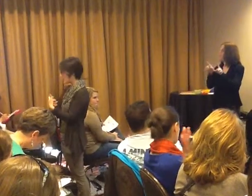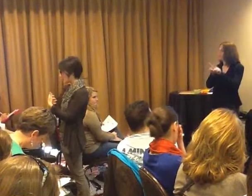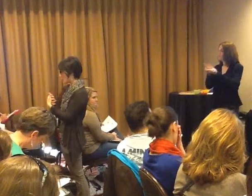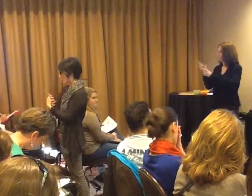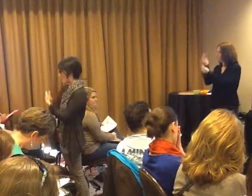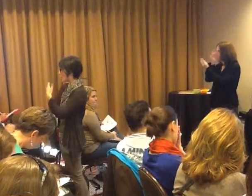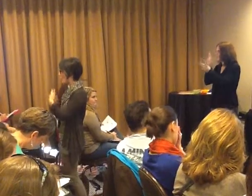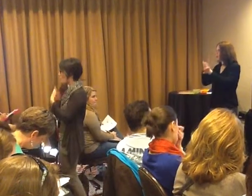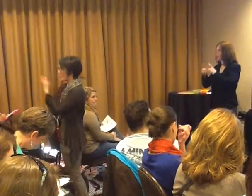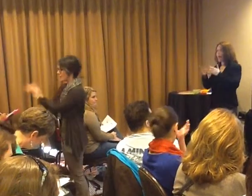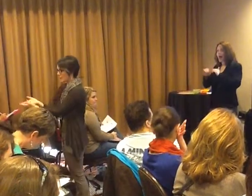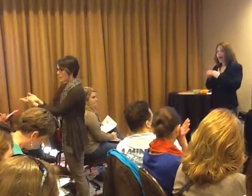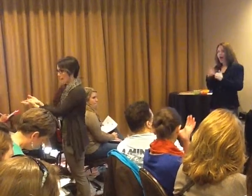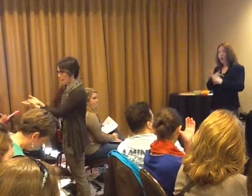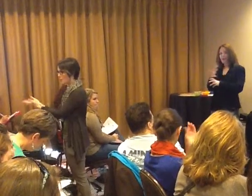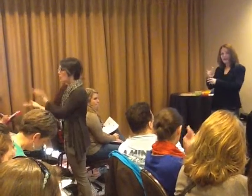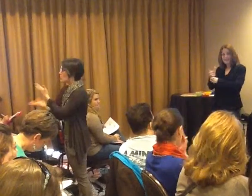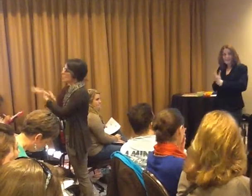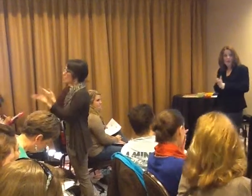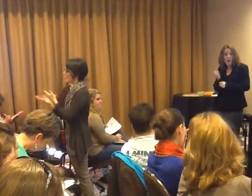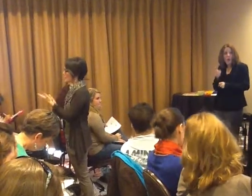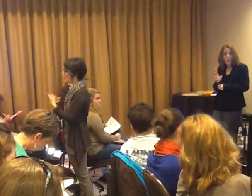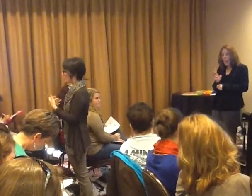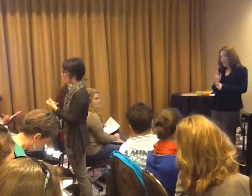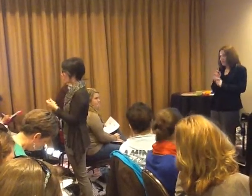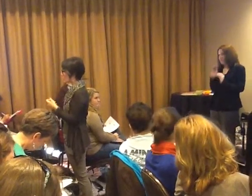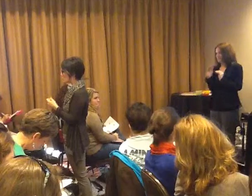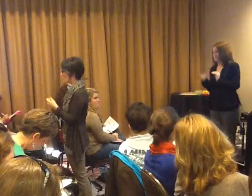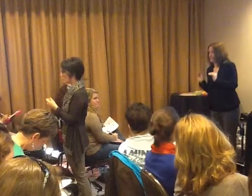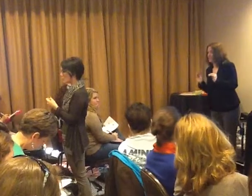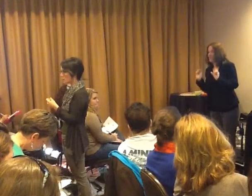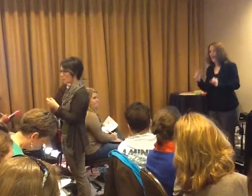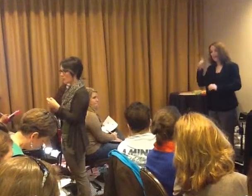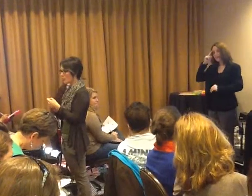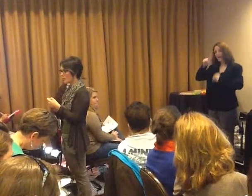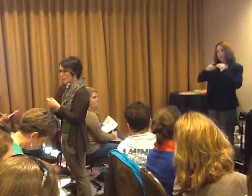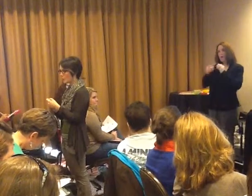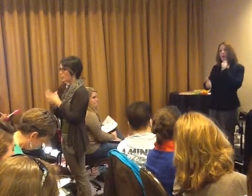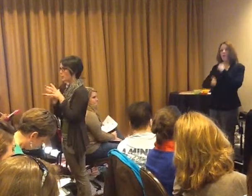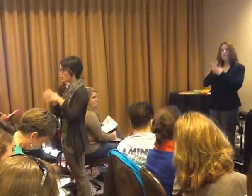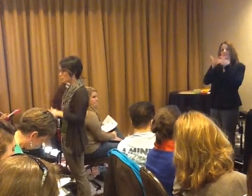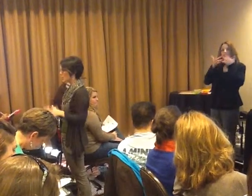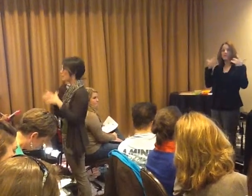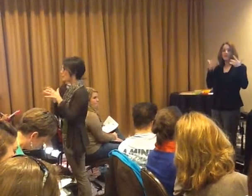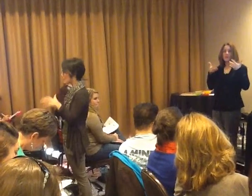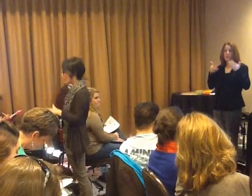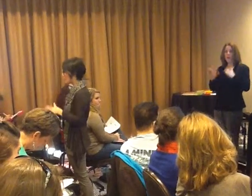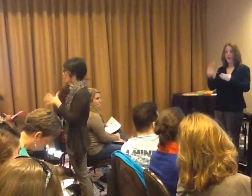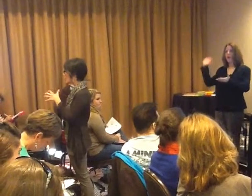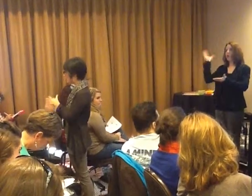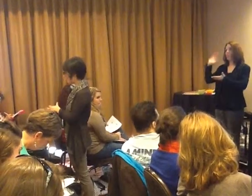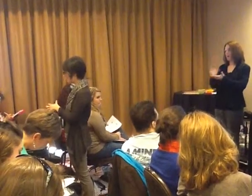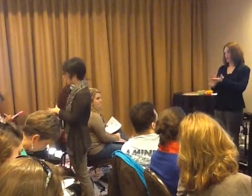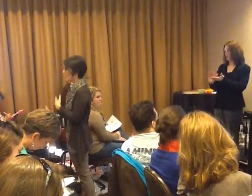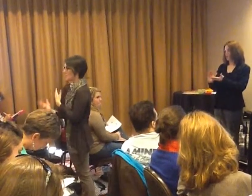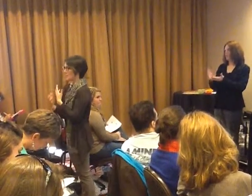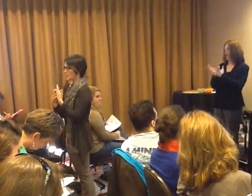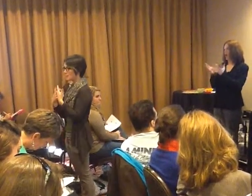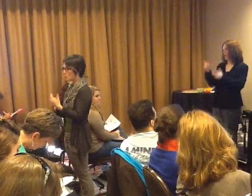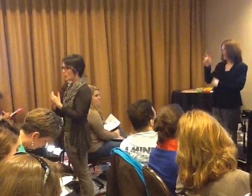we get it from them or how we give it to them, we want to think about how can we do that in the most friendly way that we're reducing that memory